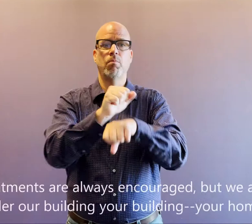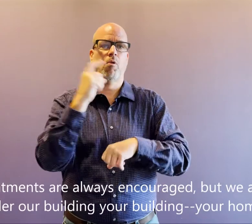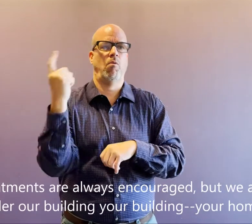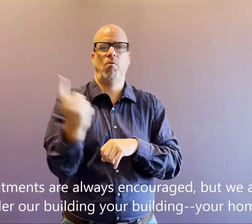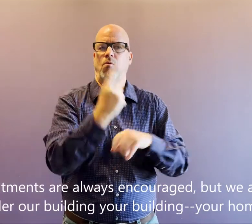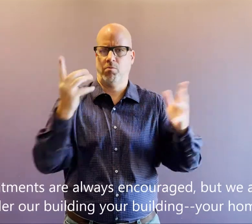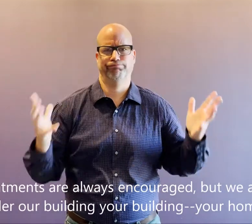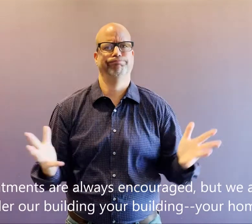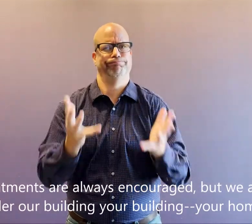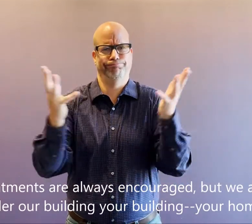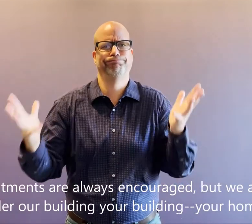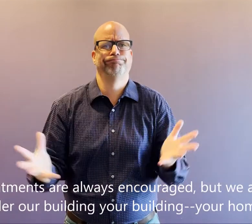as needed.